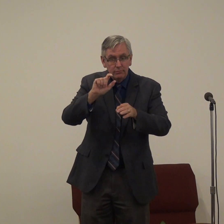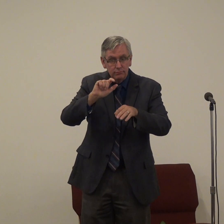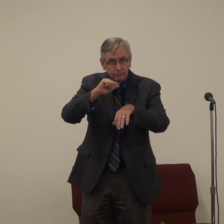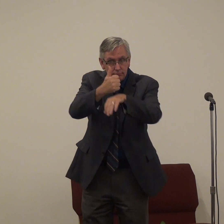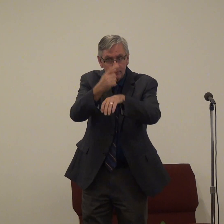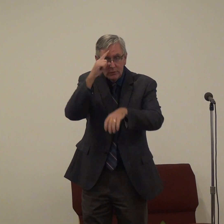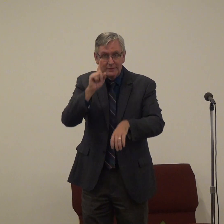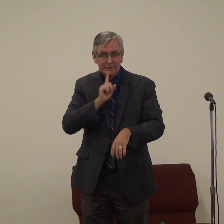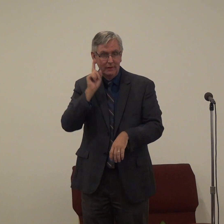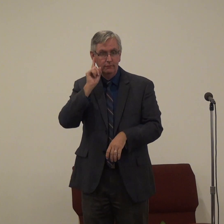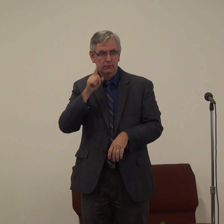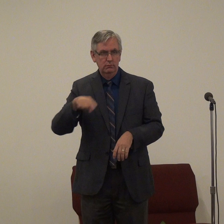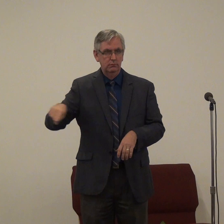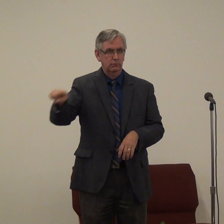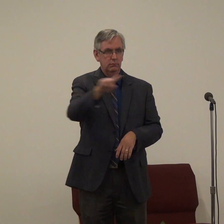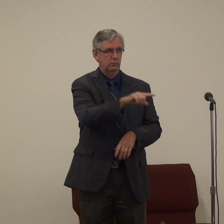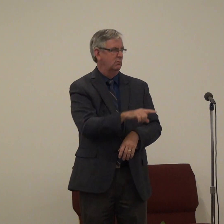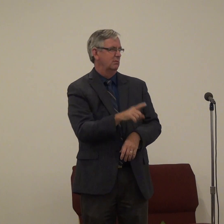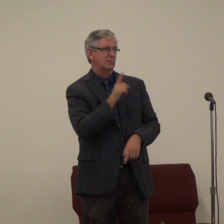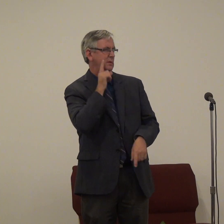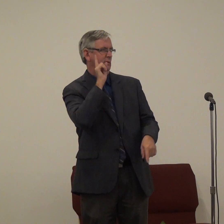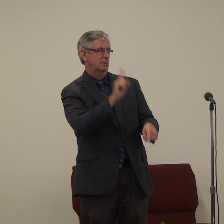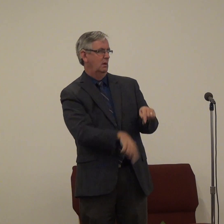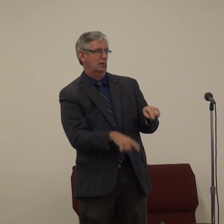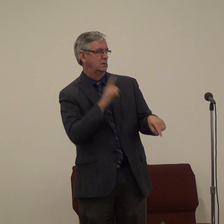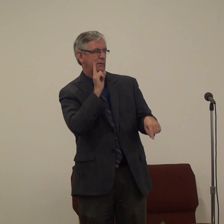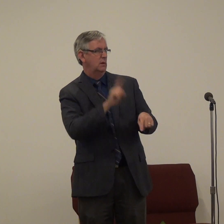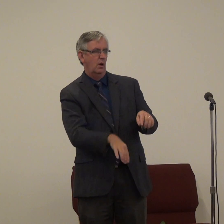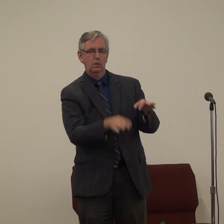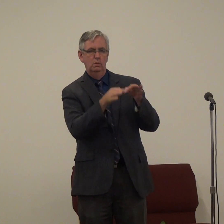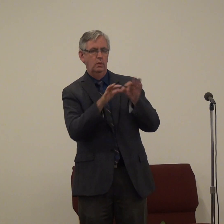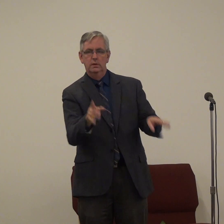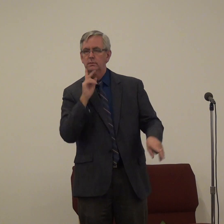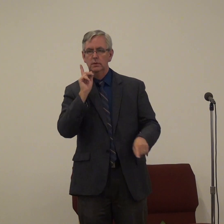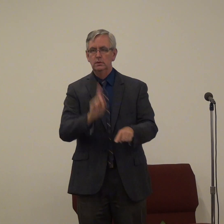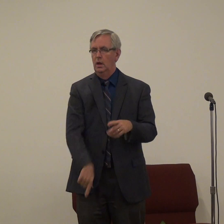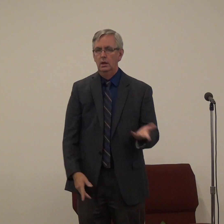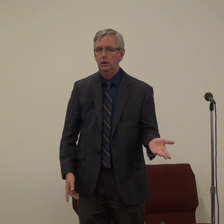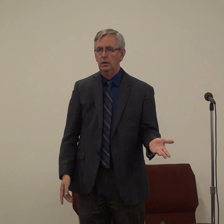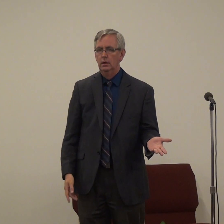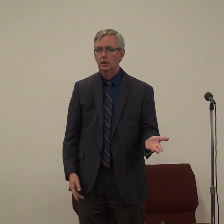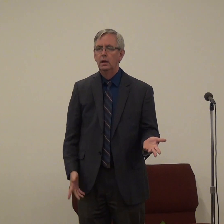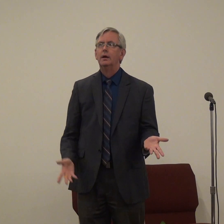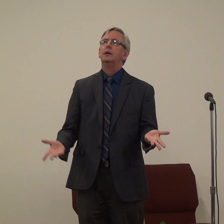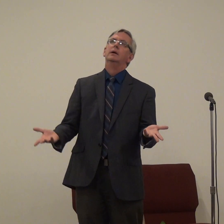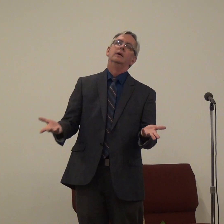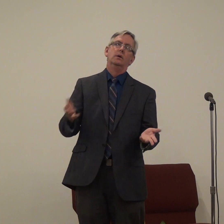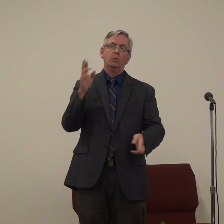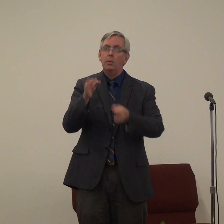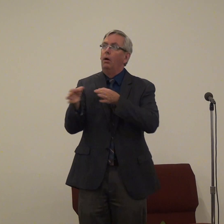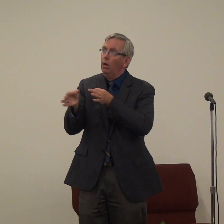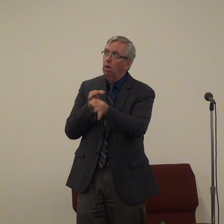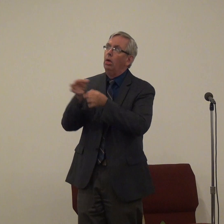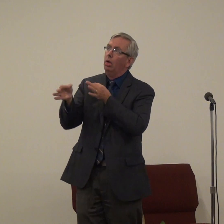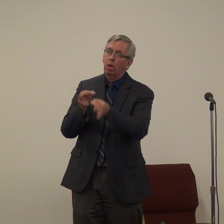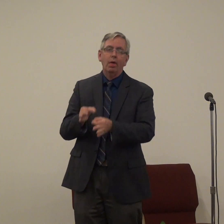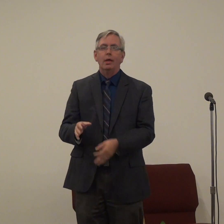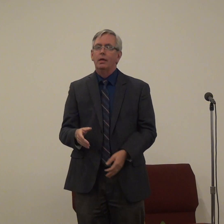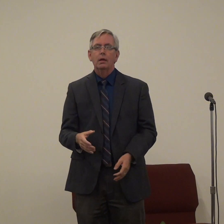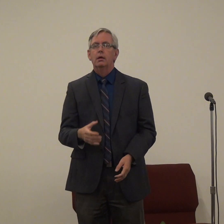explain to the people that we want to start something for the deaf there, and they don't think the deaf can do anything. And so Robert's been trying